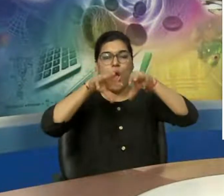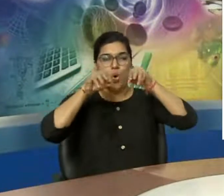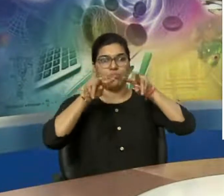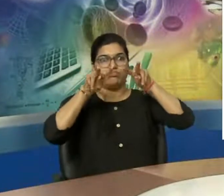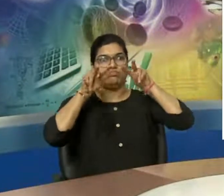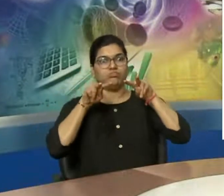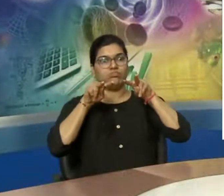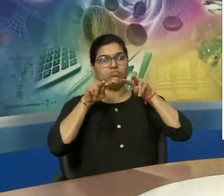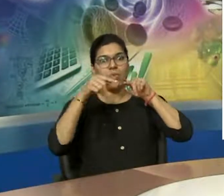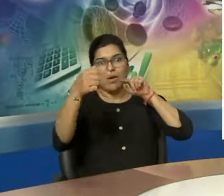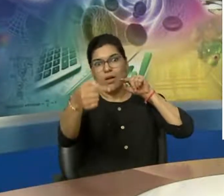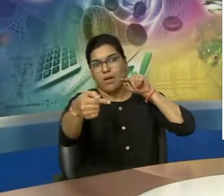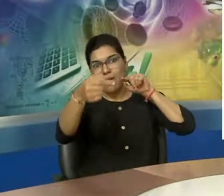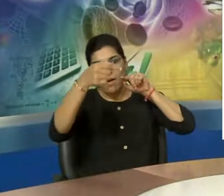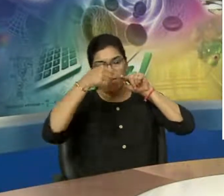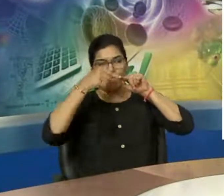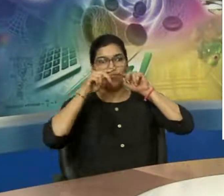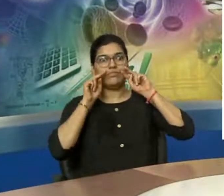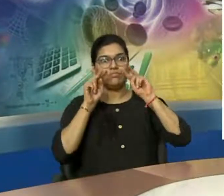The sixth level is the biosphere.